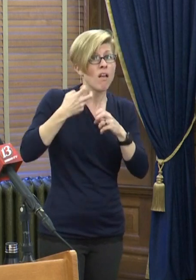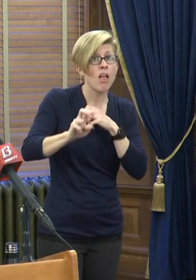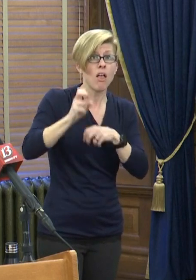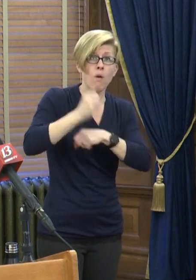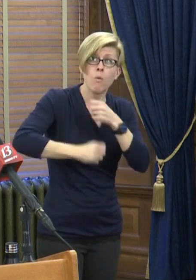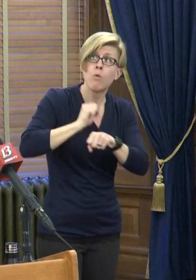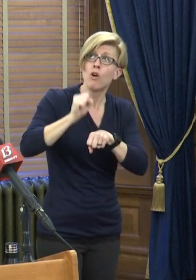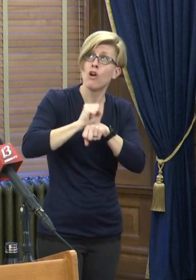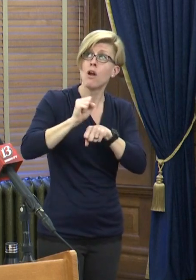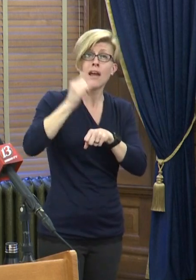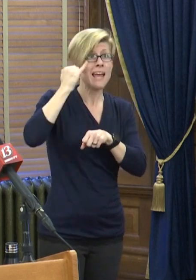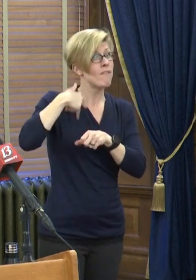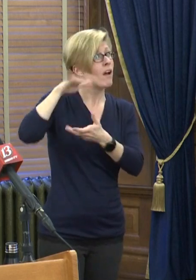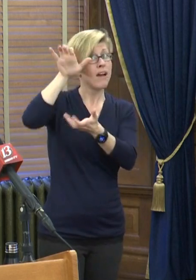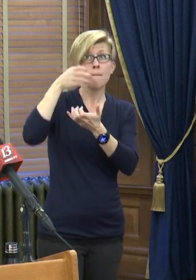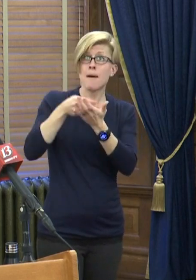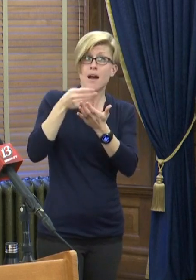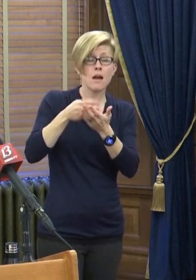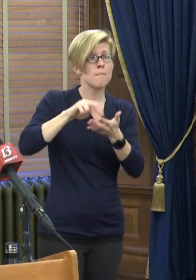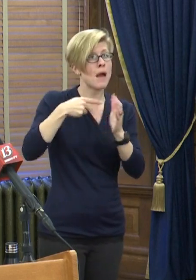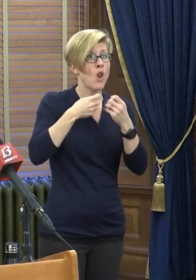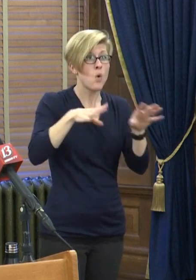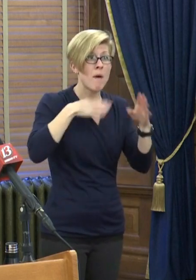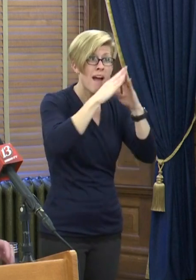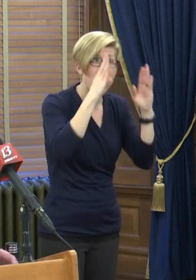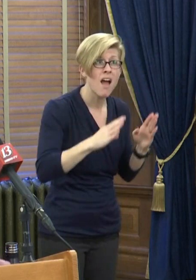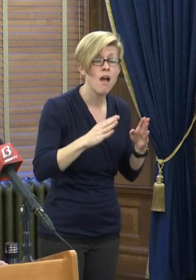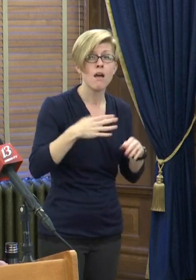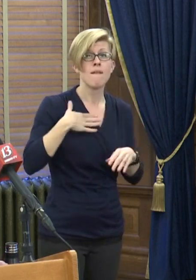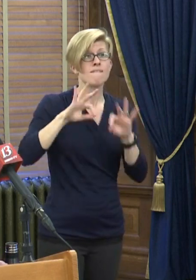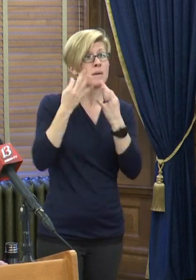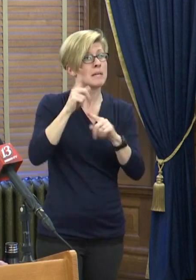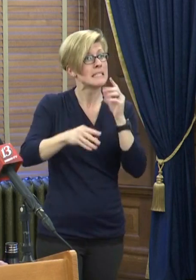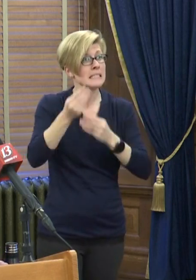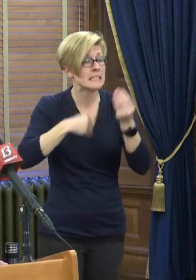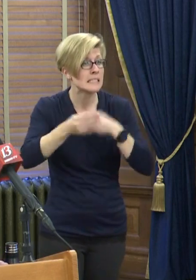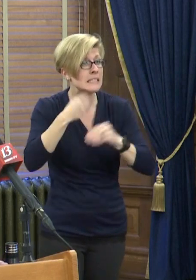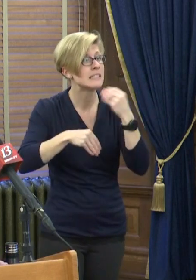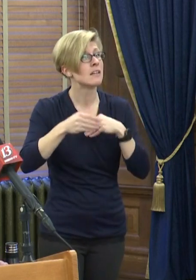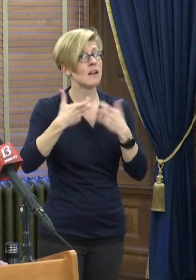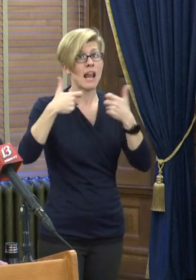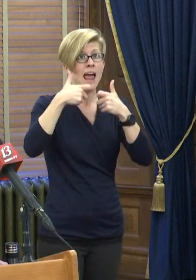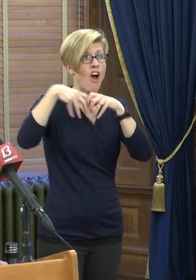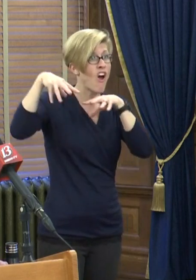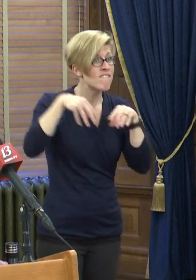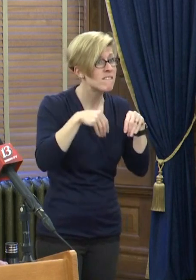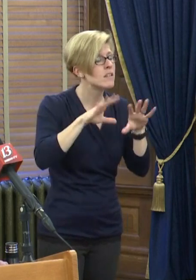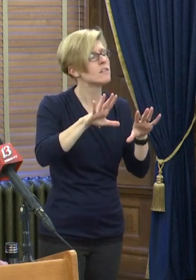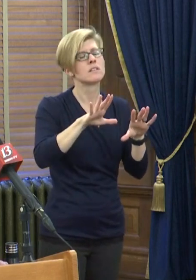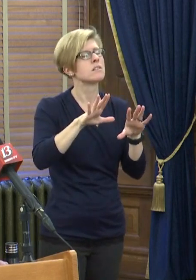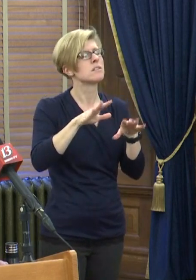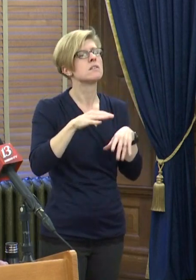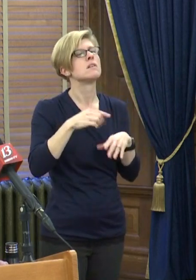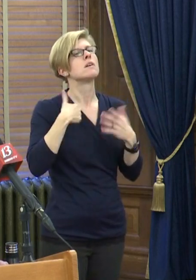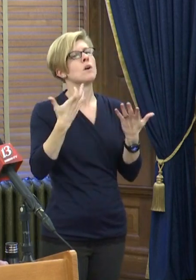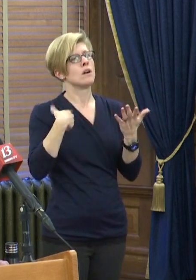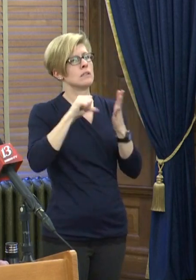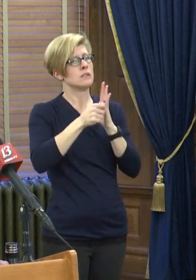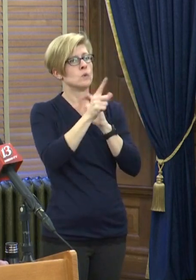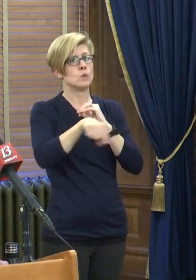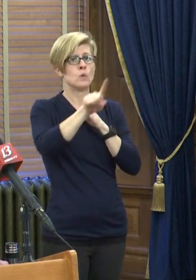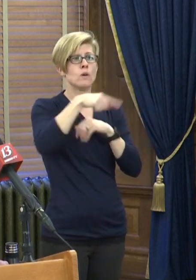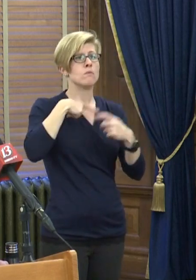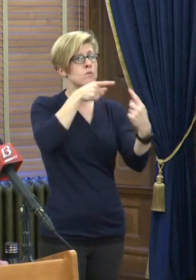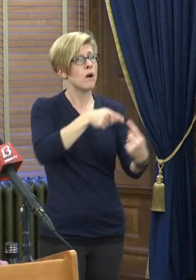their lights on, and feed their families. Before I turn it over, I want to reiterate to the Kansans who have struggled to receive